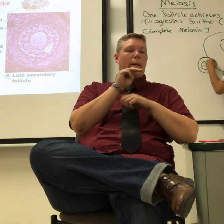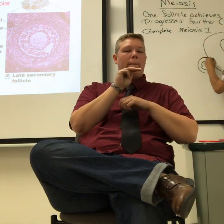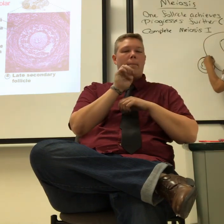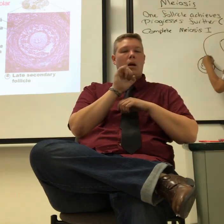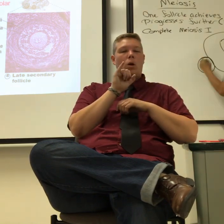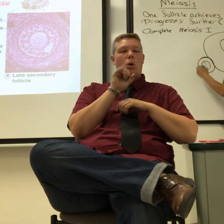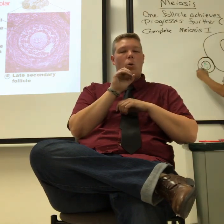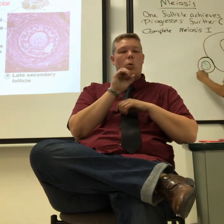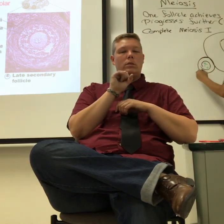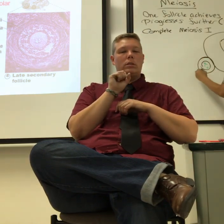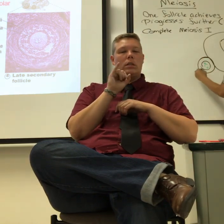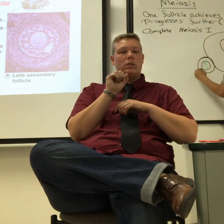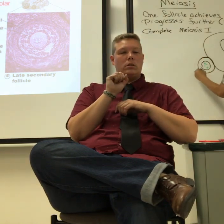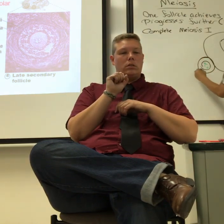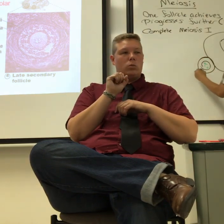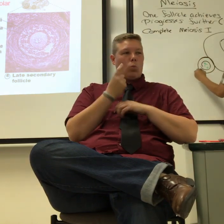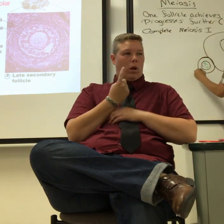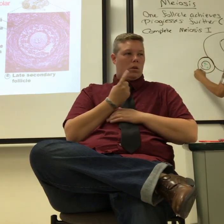pinch off.